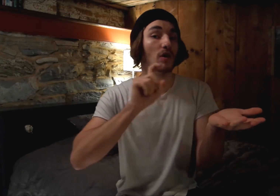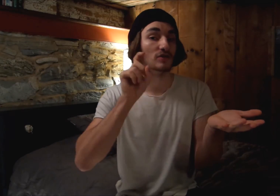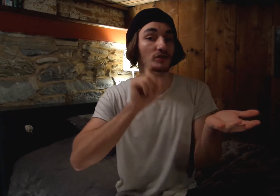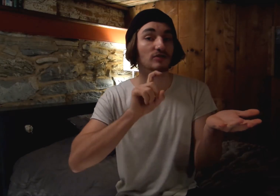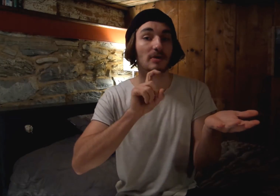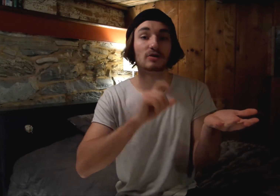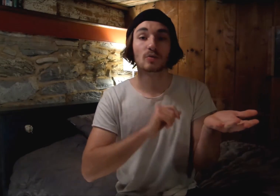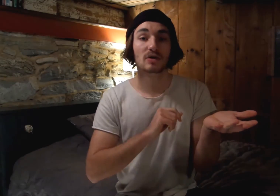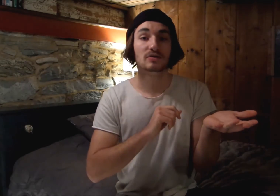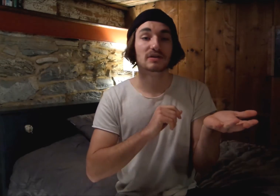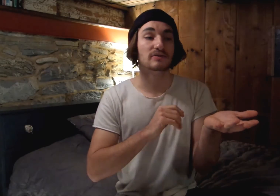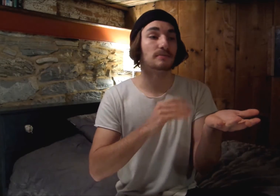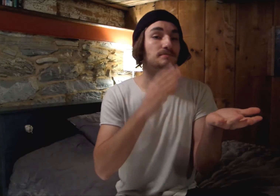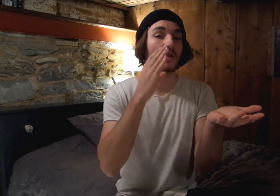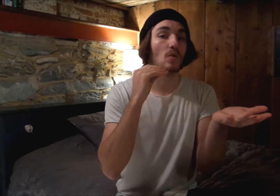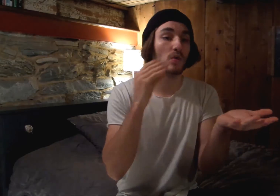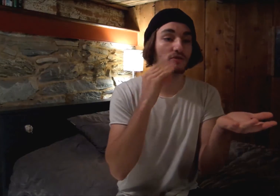water, depending on where you live.